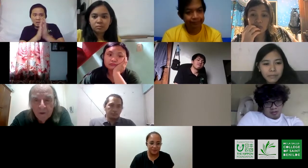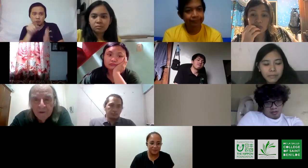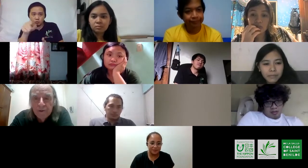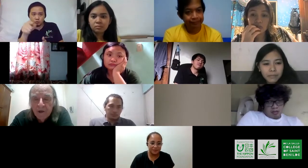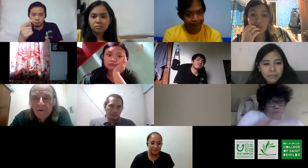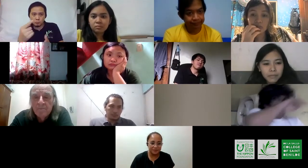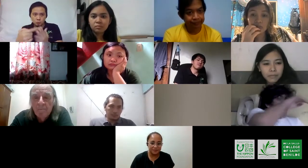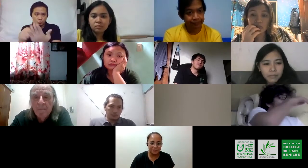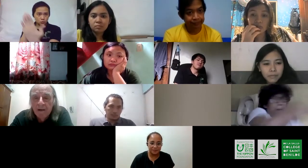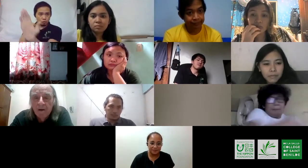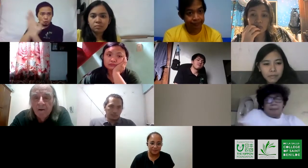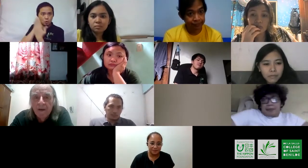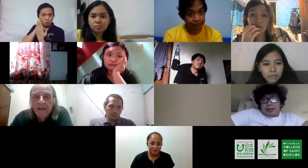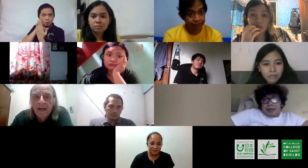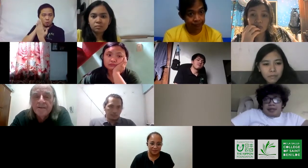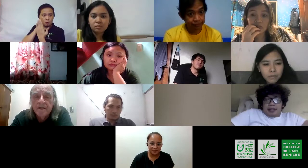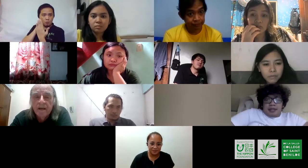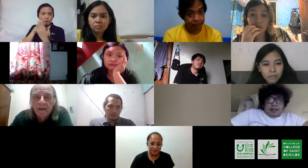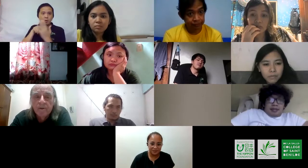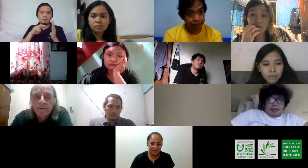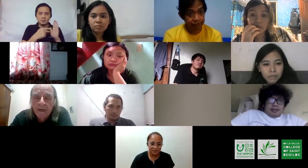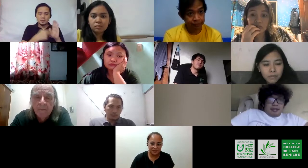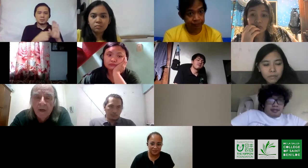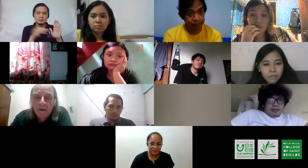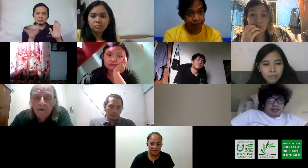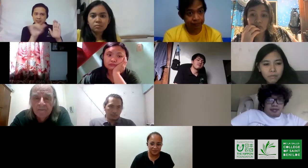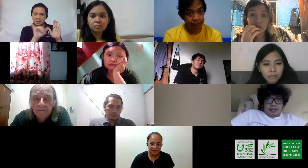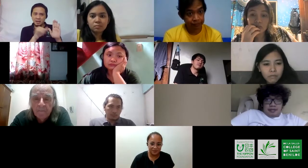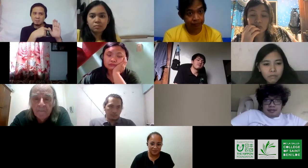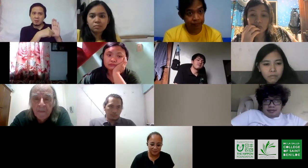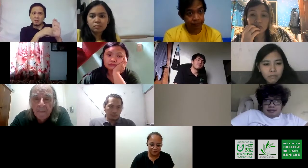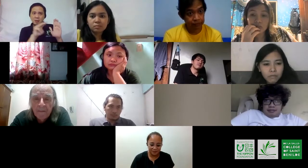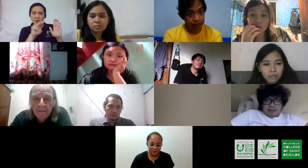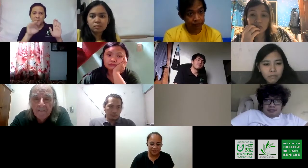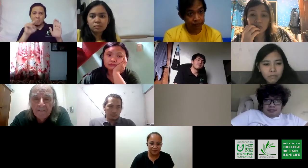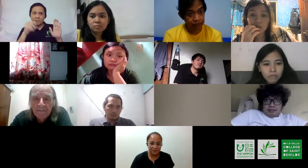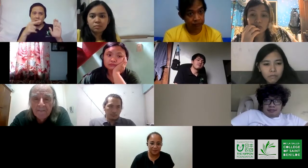Are you going to show them a mango and ask how they would sign mango?